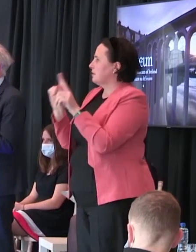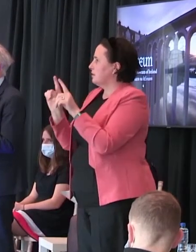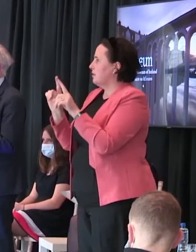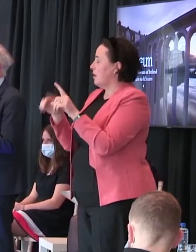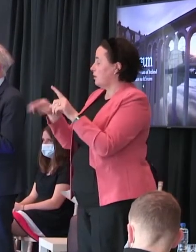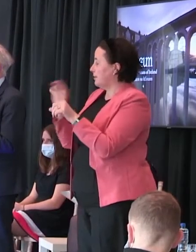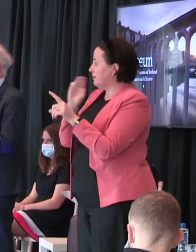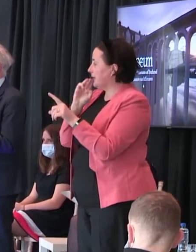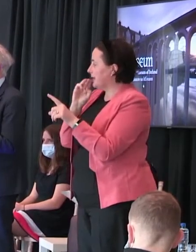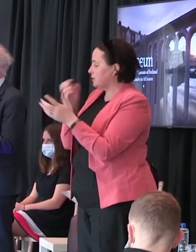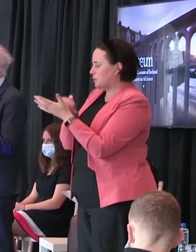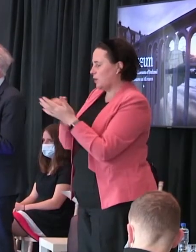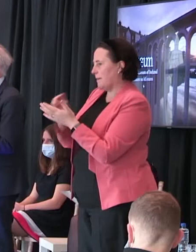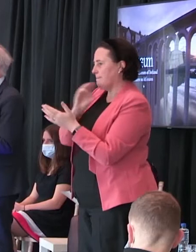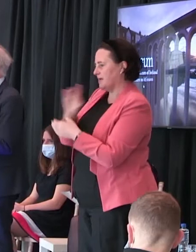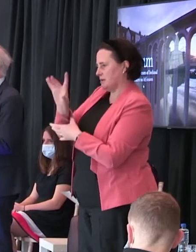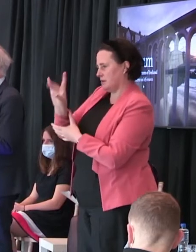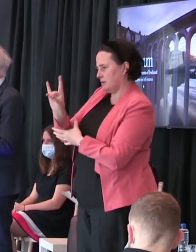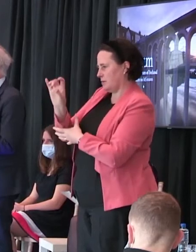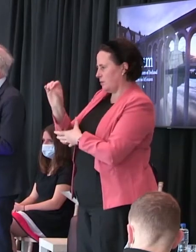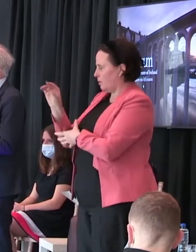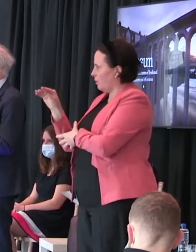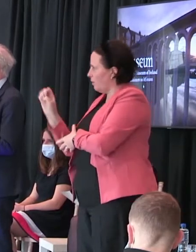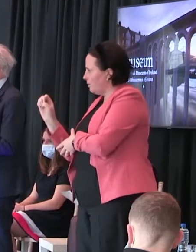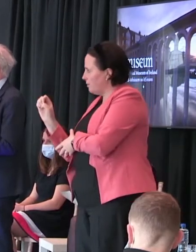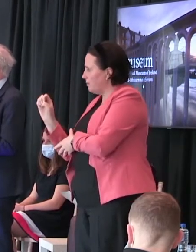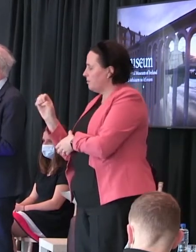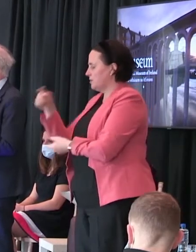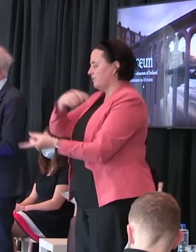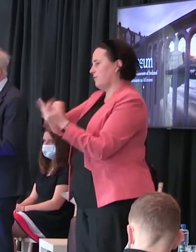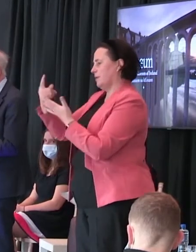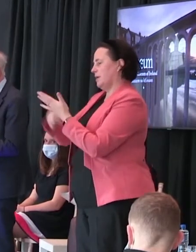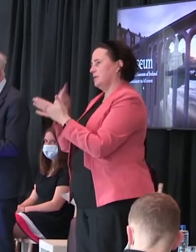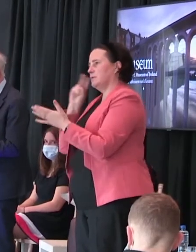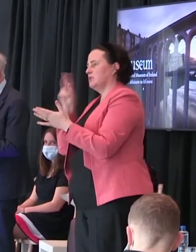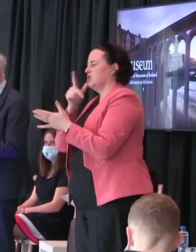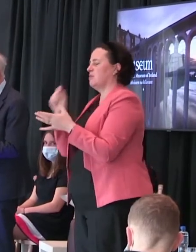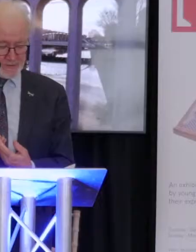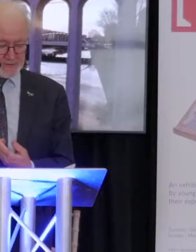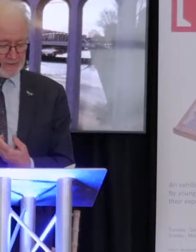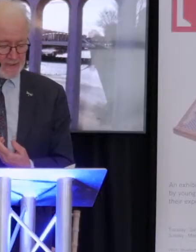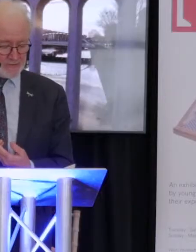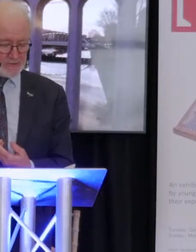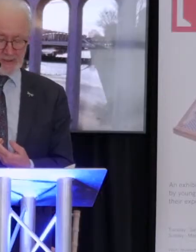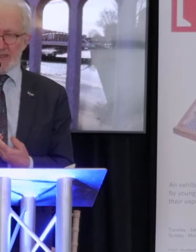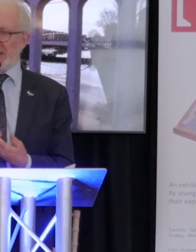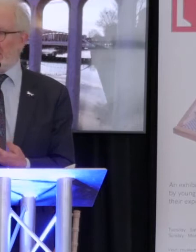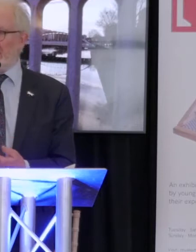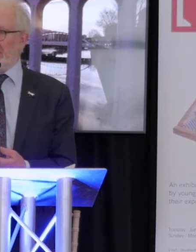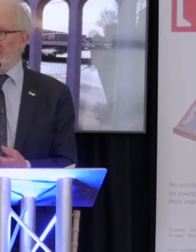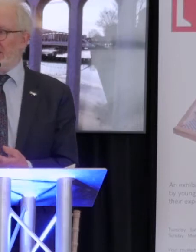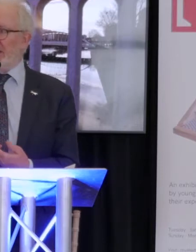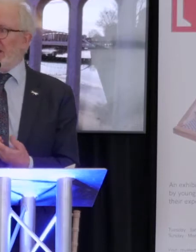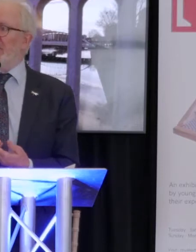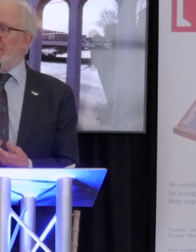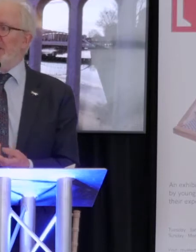home, and in our perspective, and from a policy perspective, we talk about units and about property and housing and